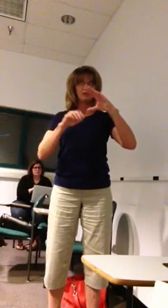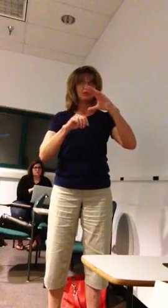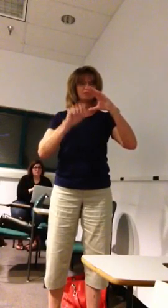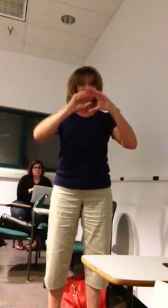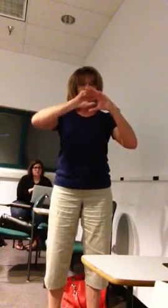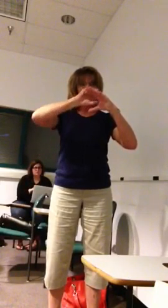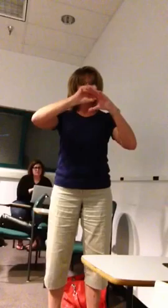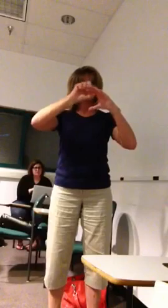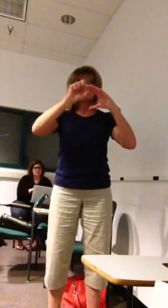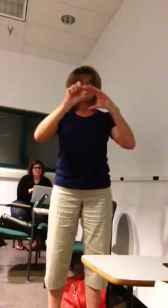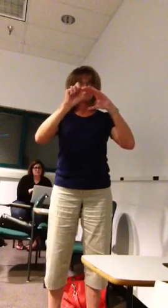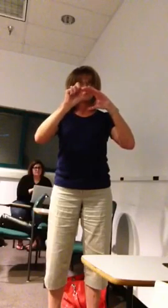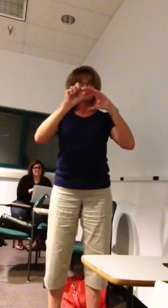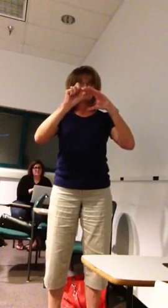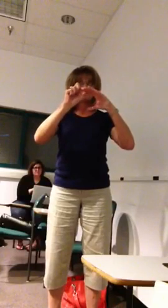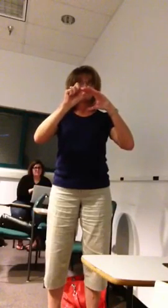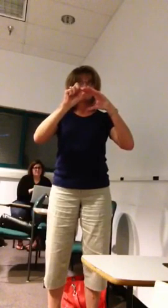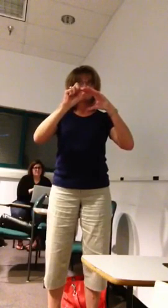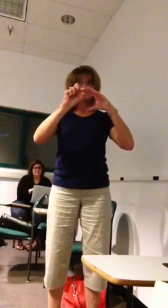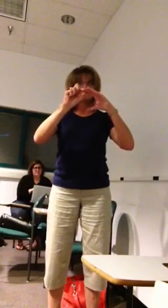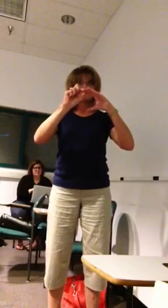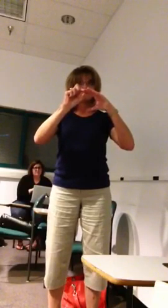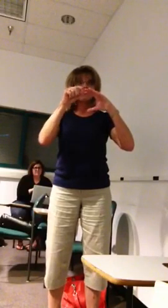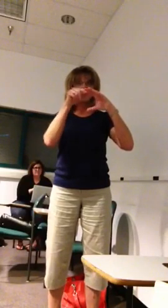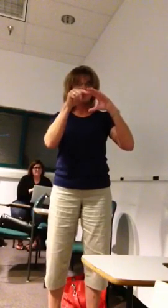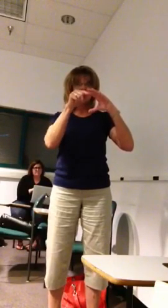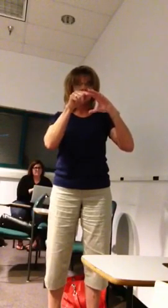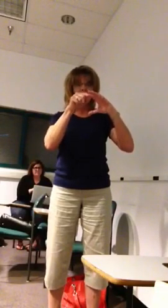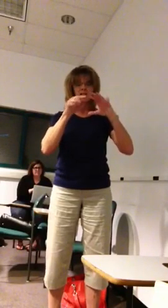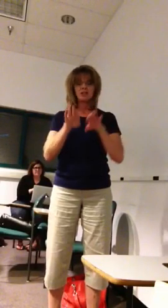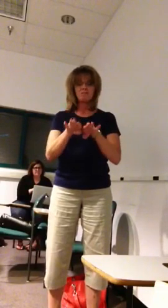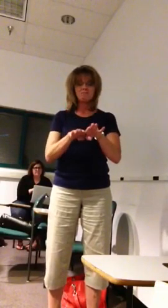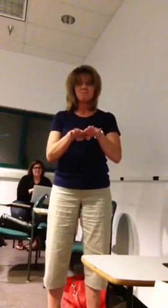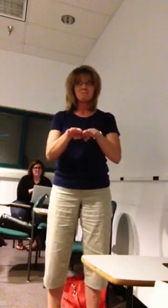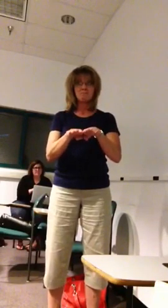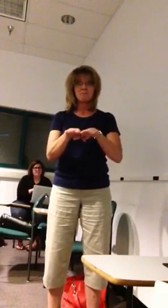plates. And it's these plates that we see here, and then